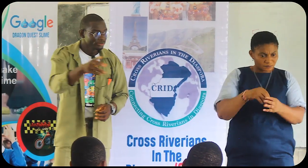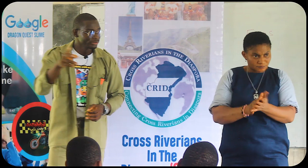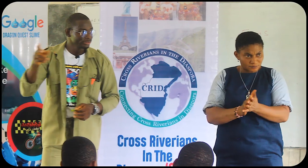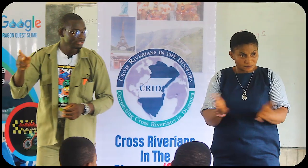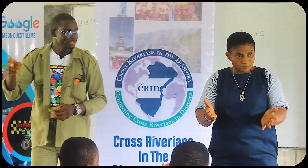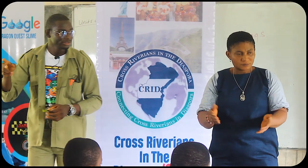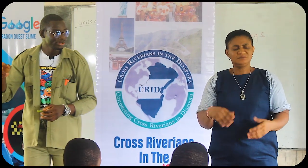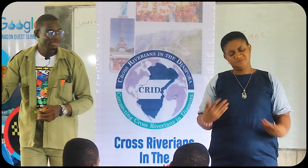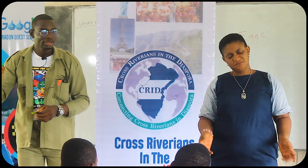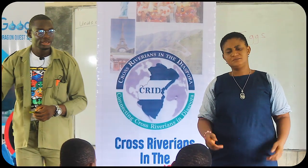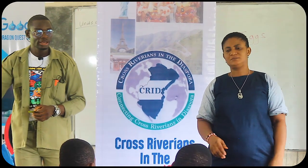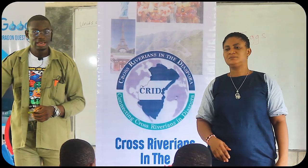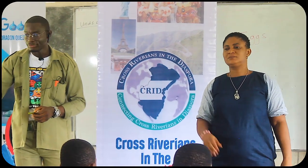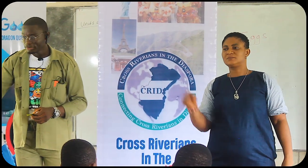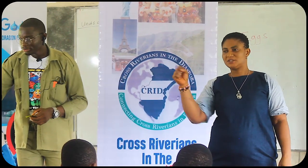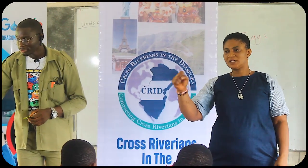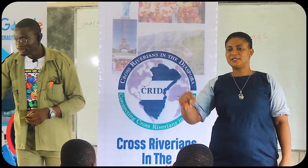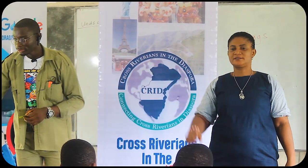Have you?